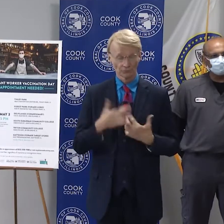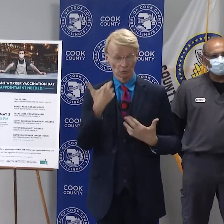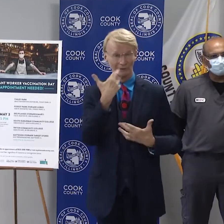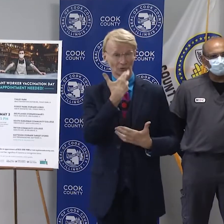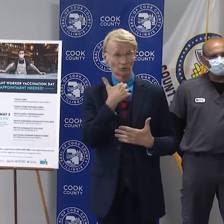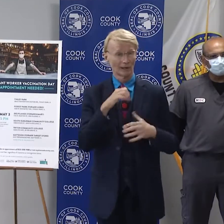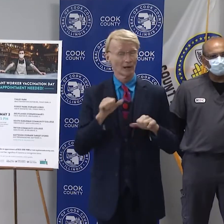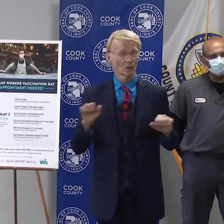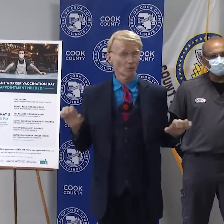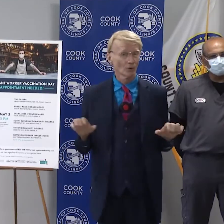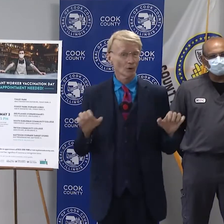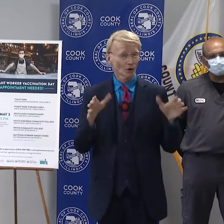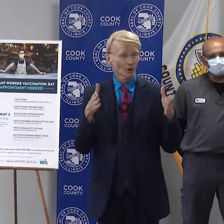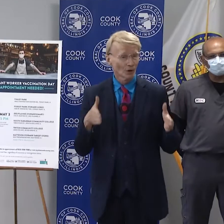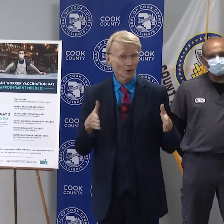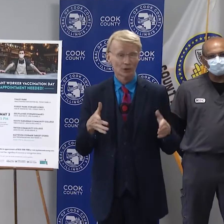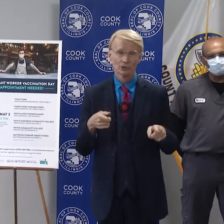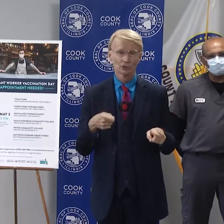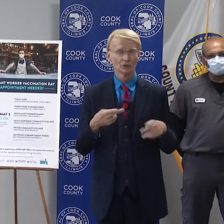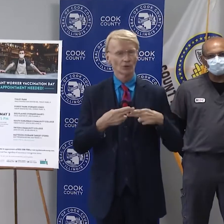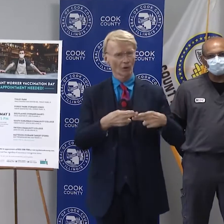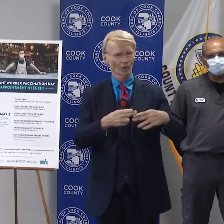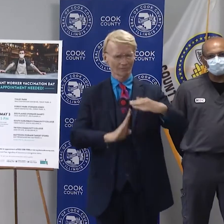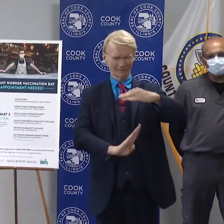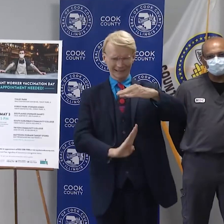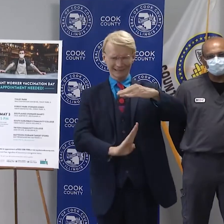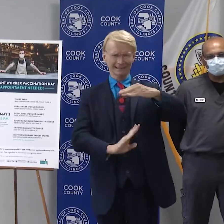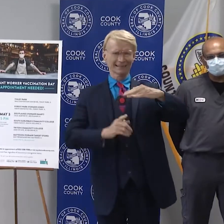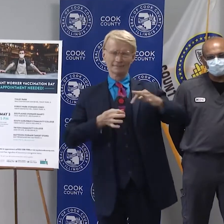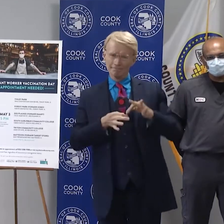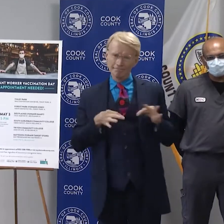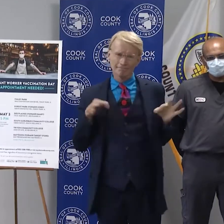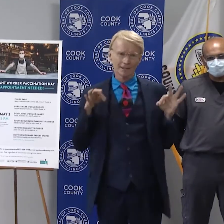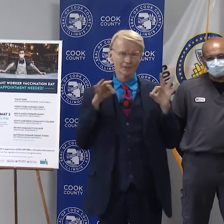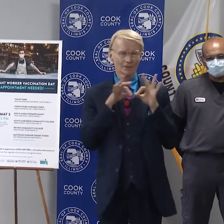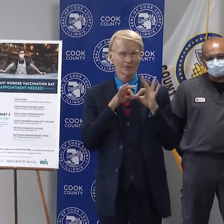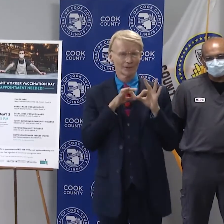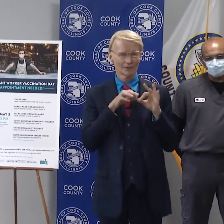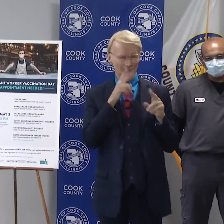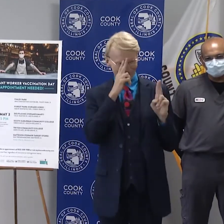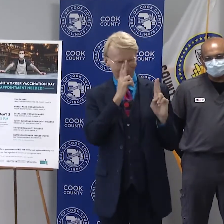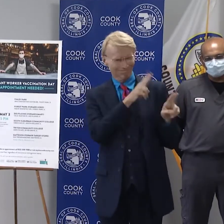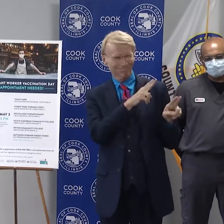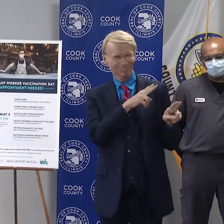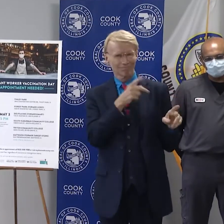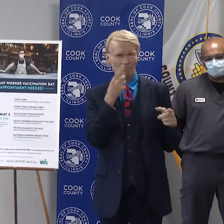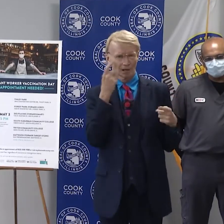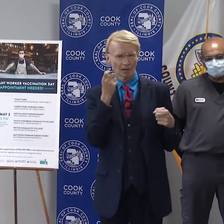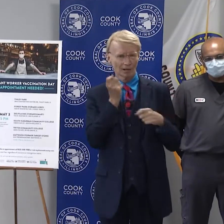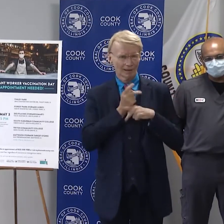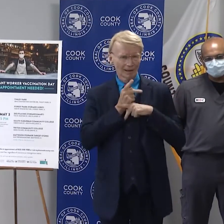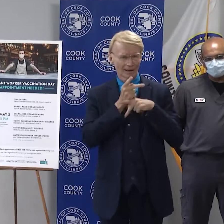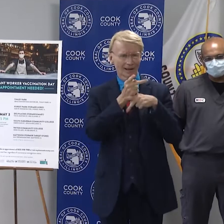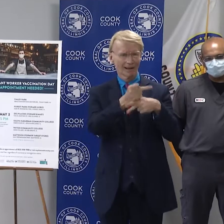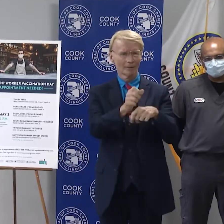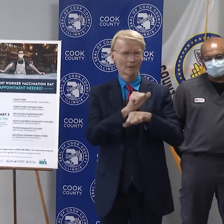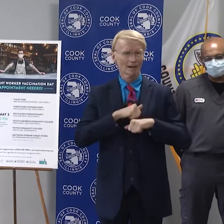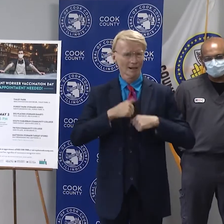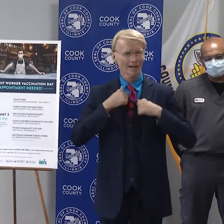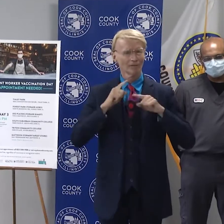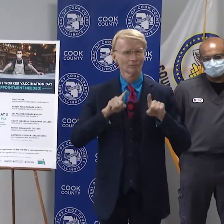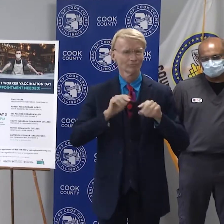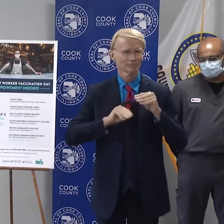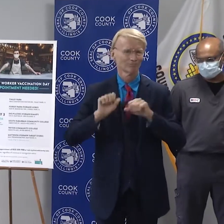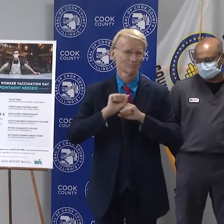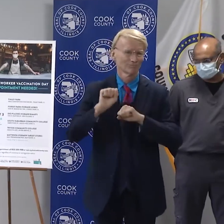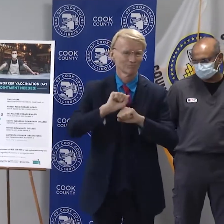Restaurant workers are among the essential heroes who kept us going during the pandemic. Their